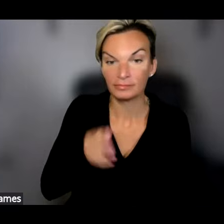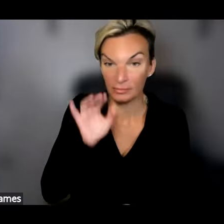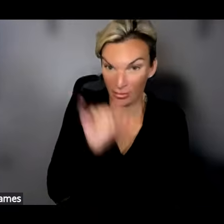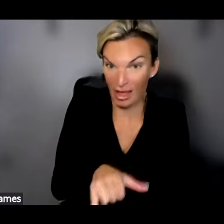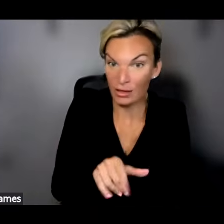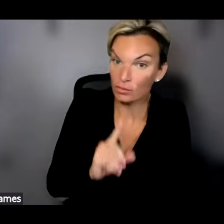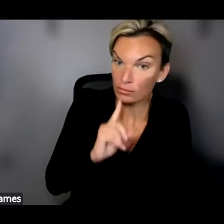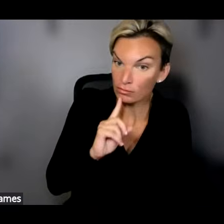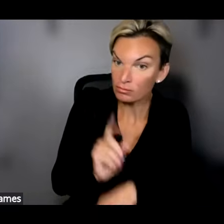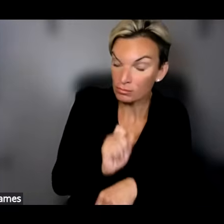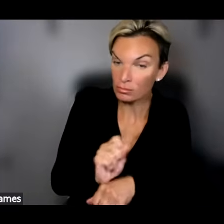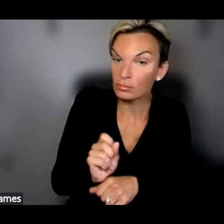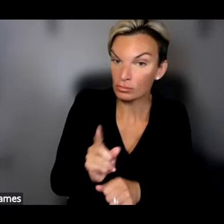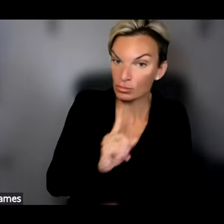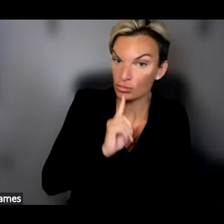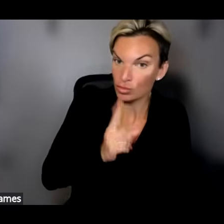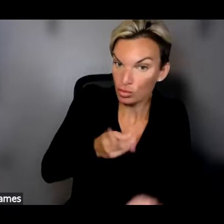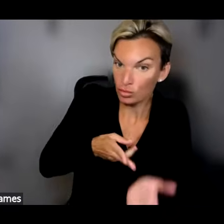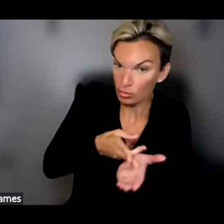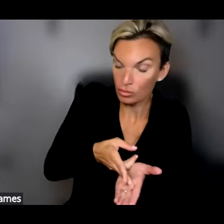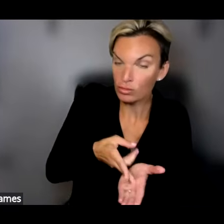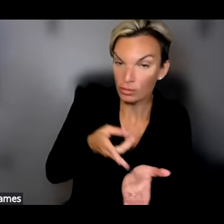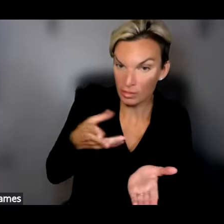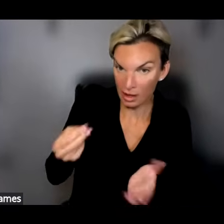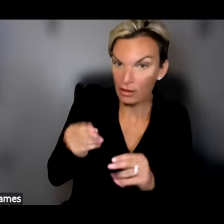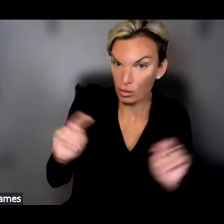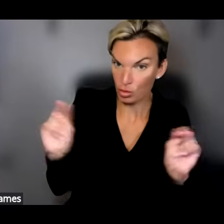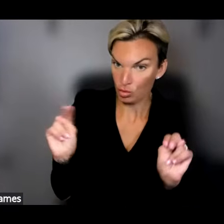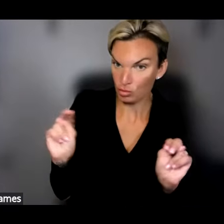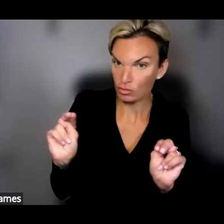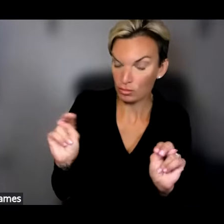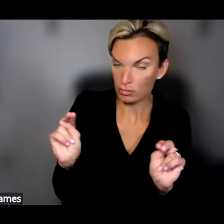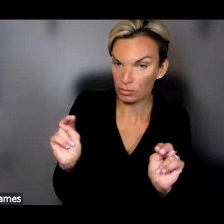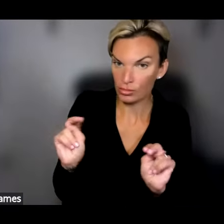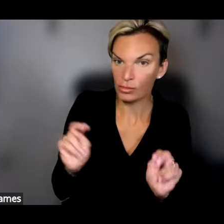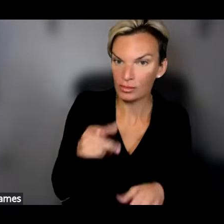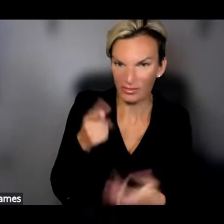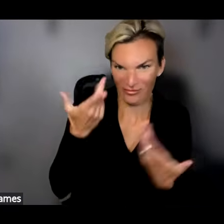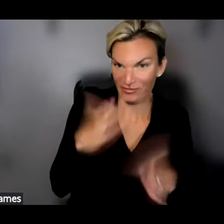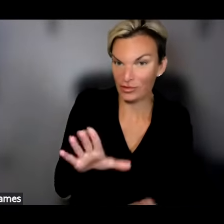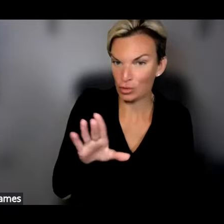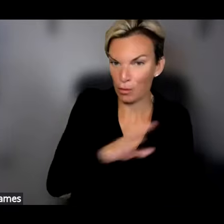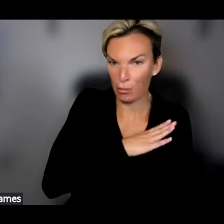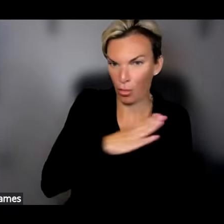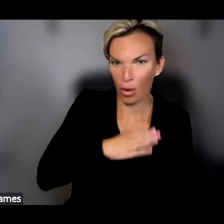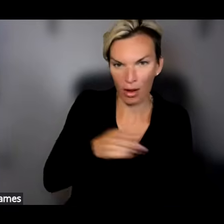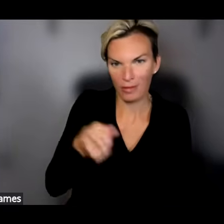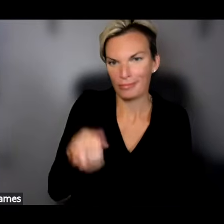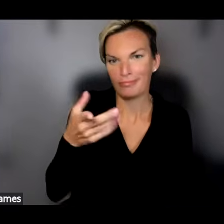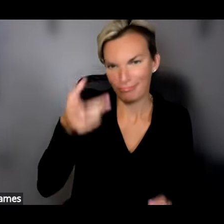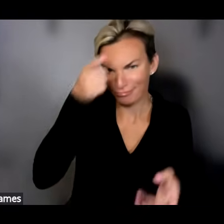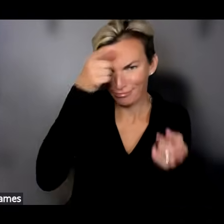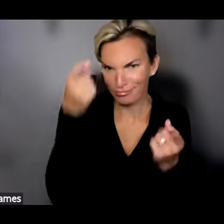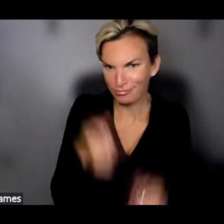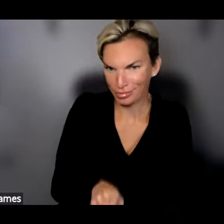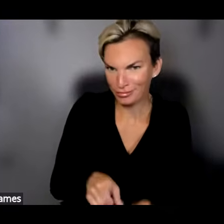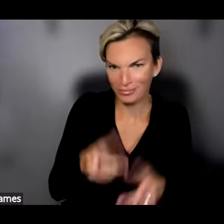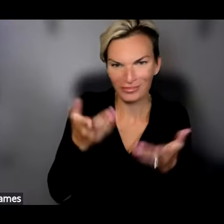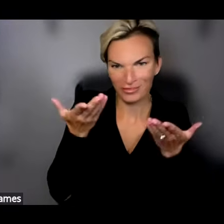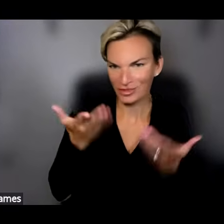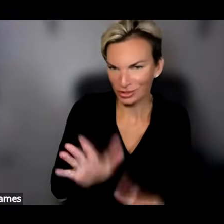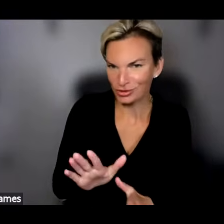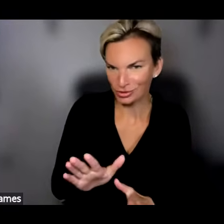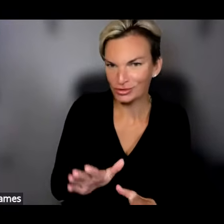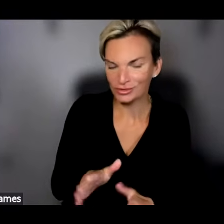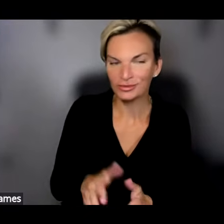as this board has already found it previously to be approved, to be so, and has approved that under the same standard which